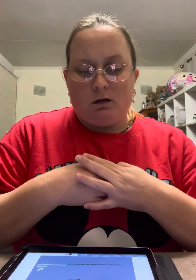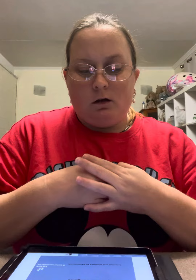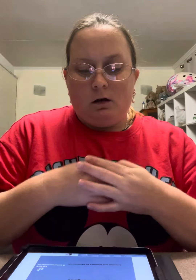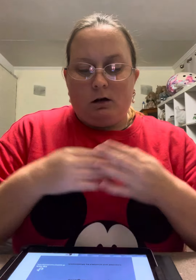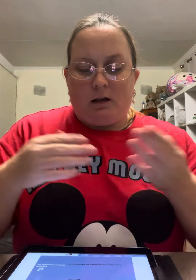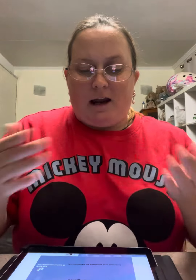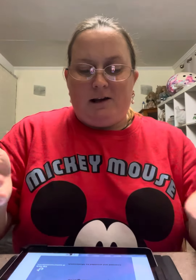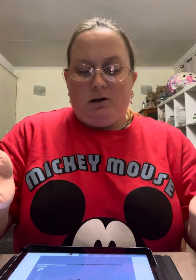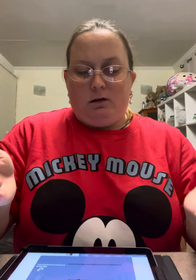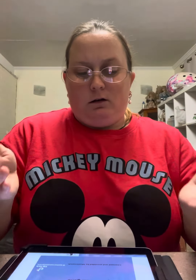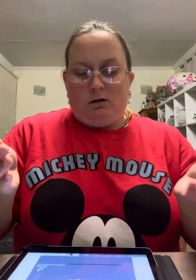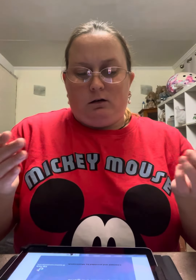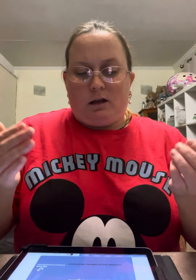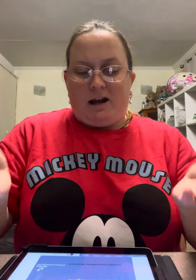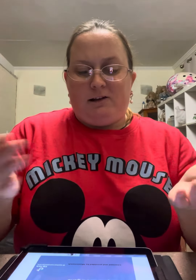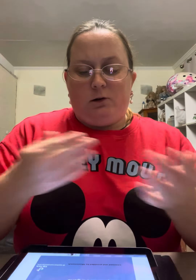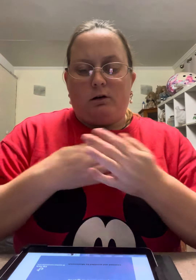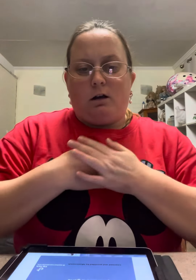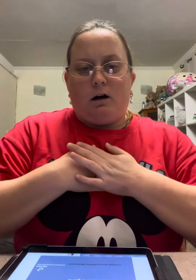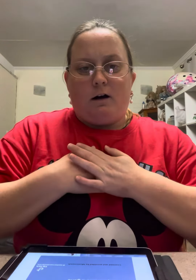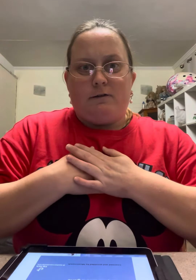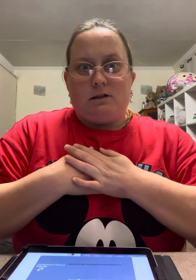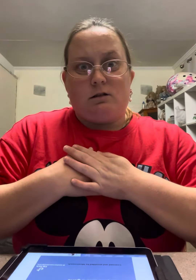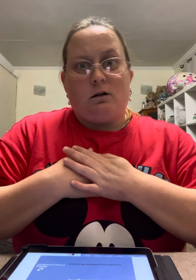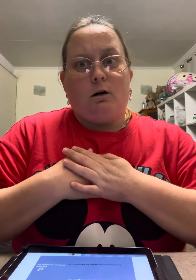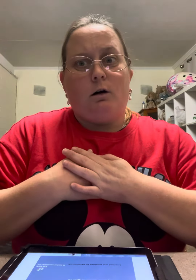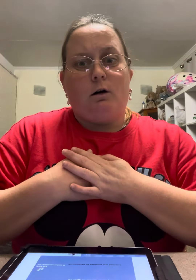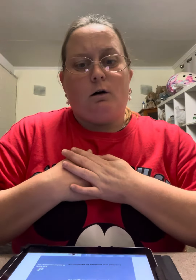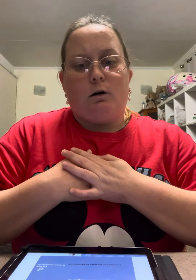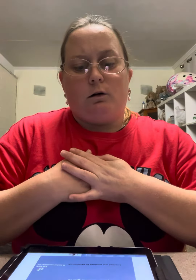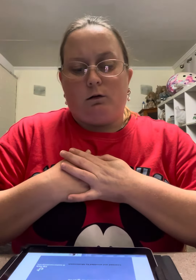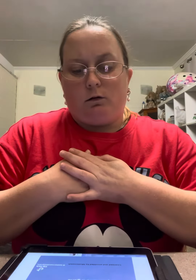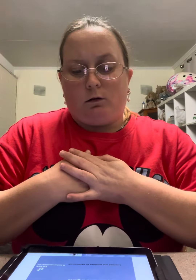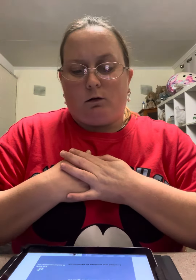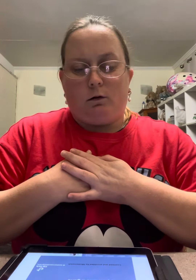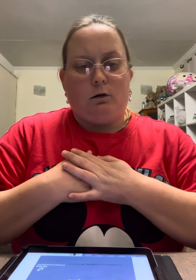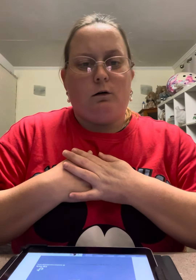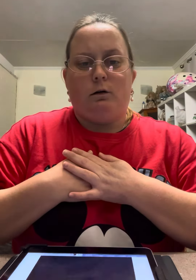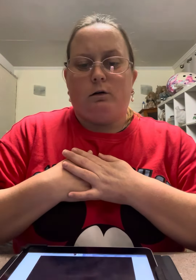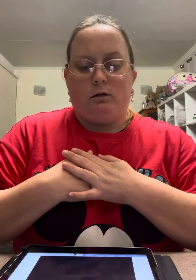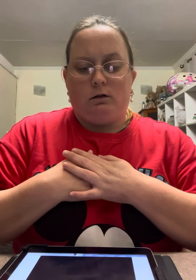That your love is gone.